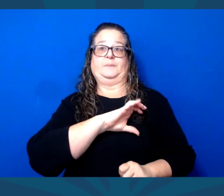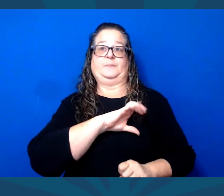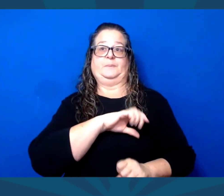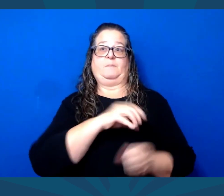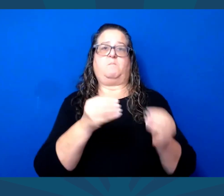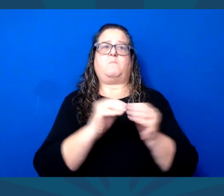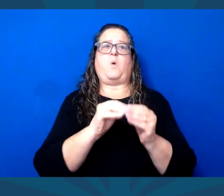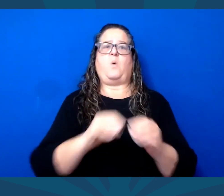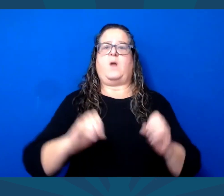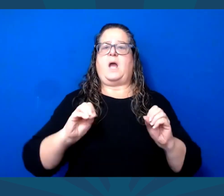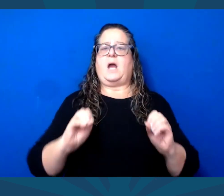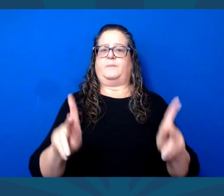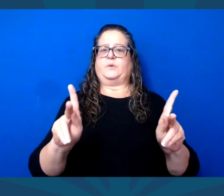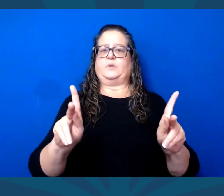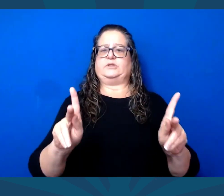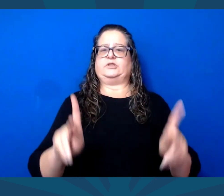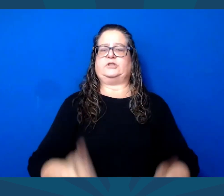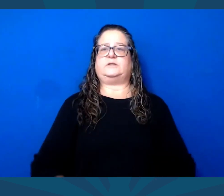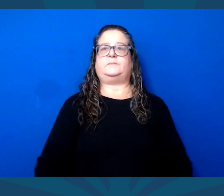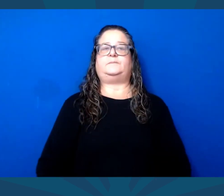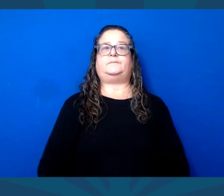citizens.